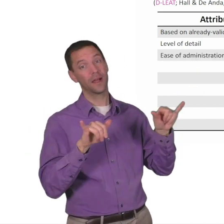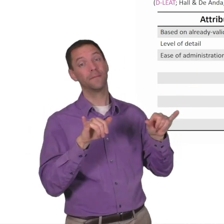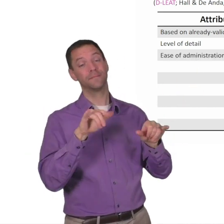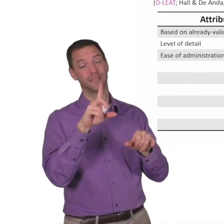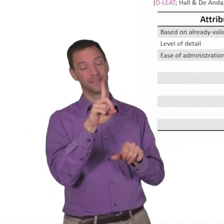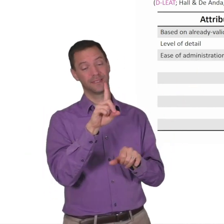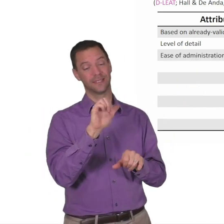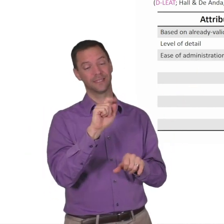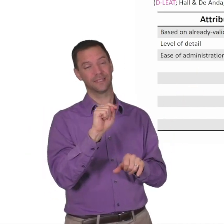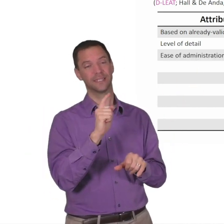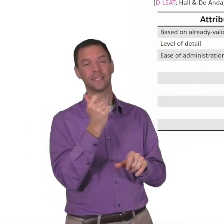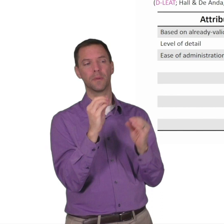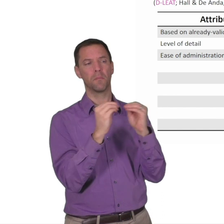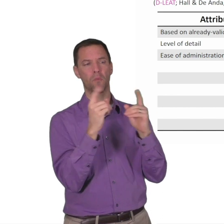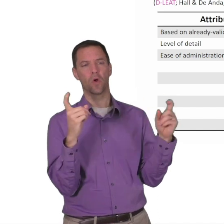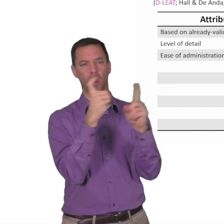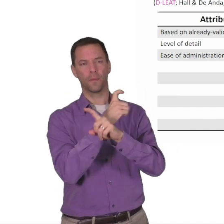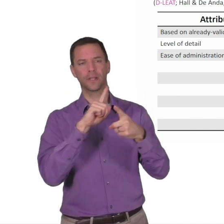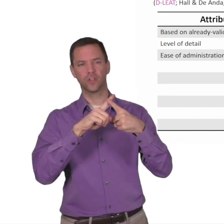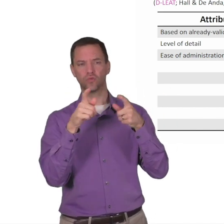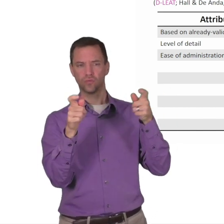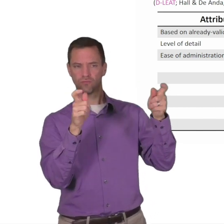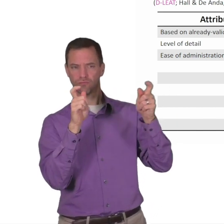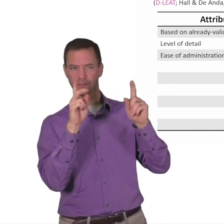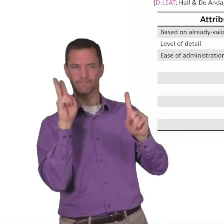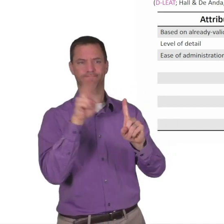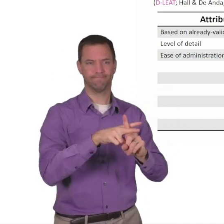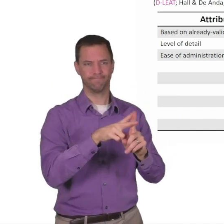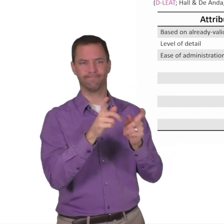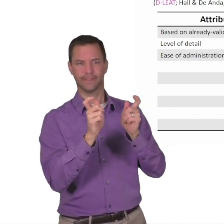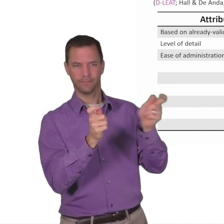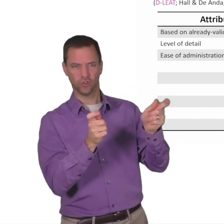But at the same time, the D-LEAT is a little bit more complex to administer,